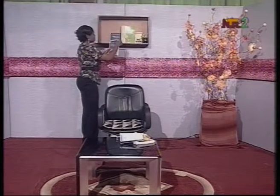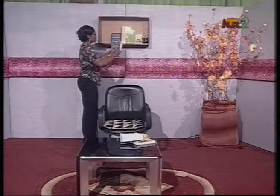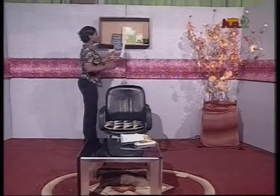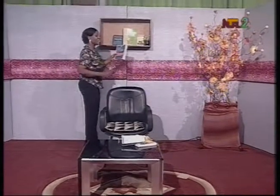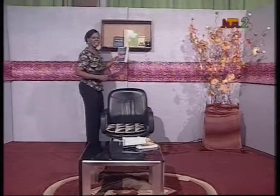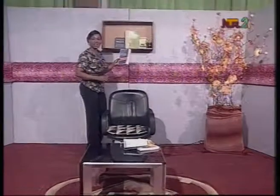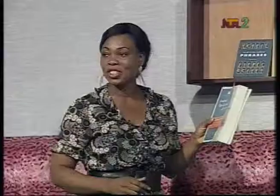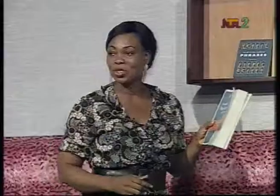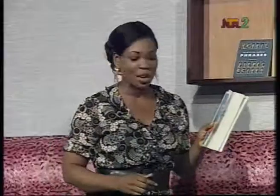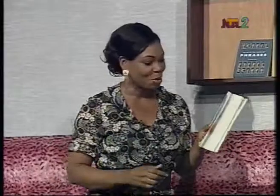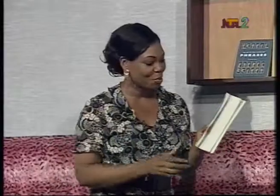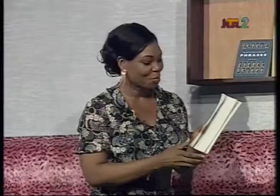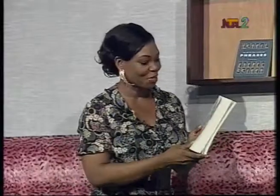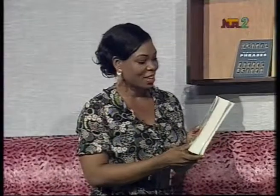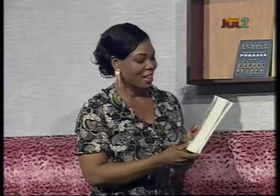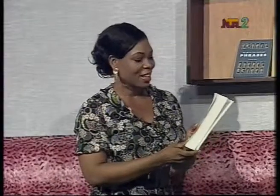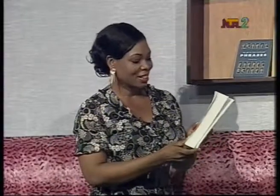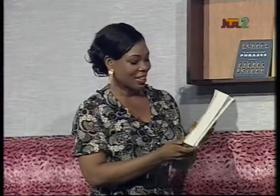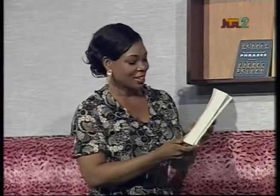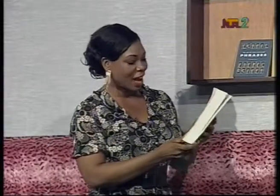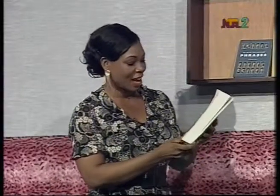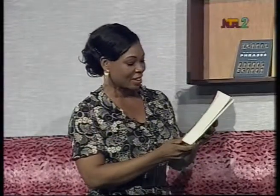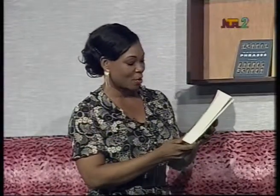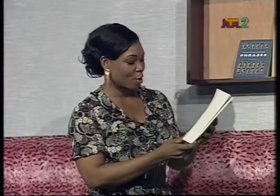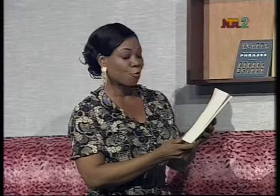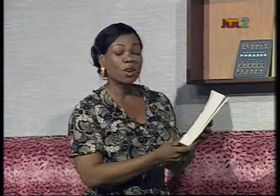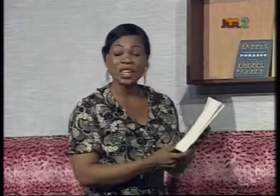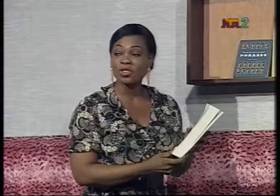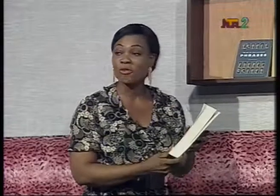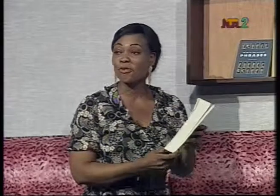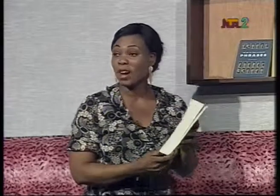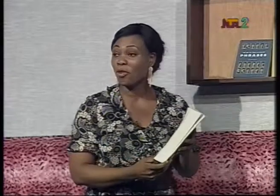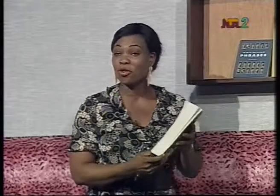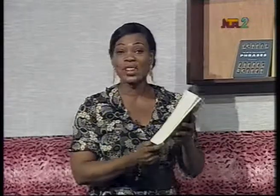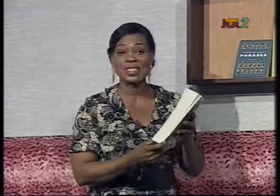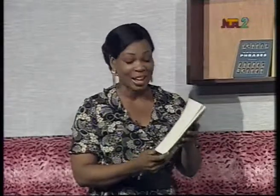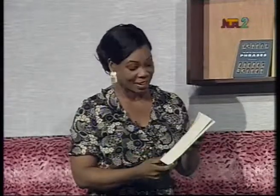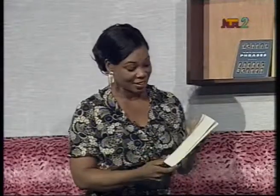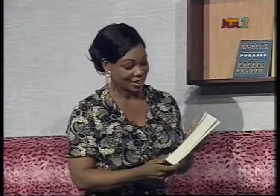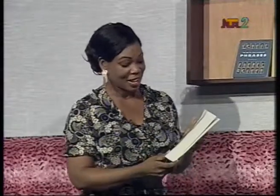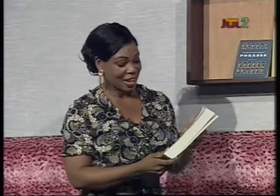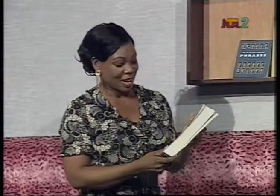American Sign Language Dictionary. This has about 4,500 signs, about